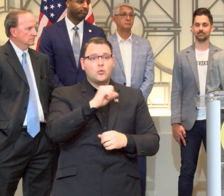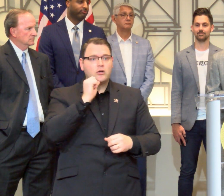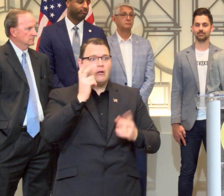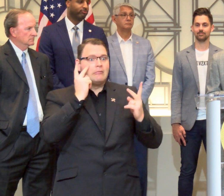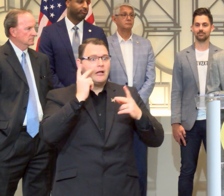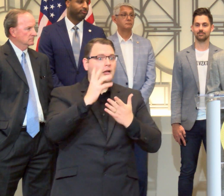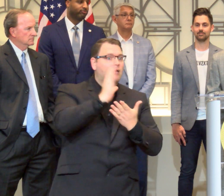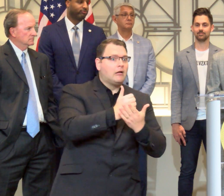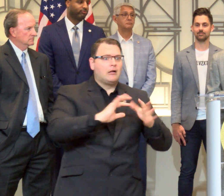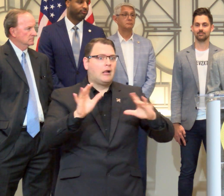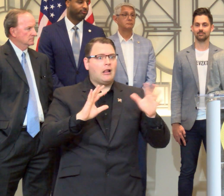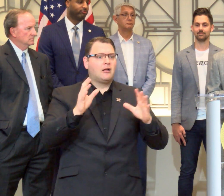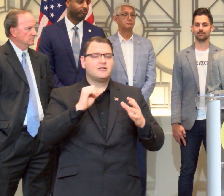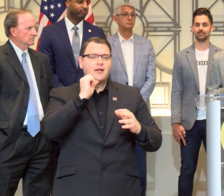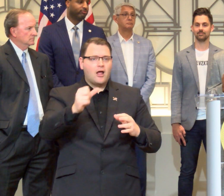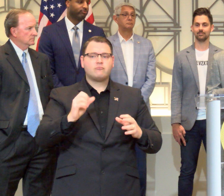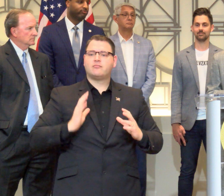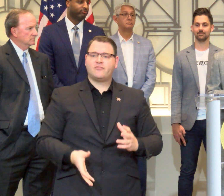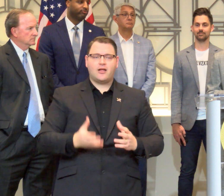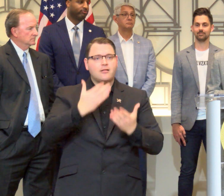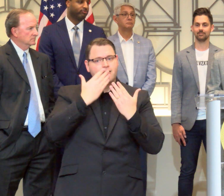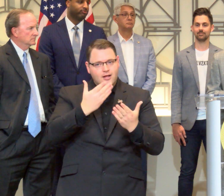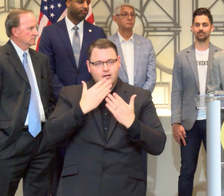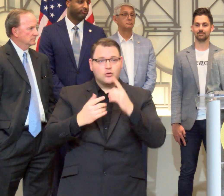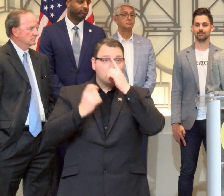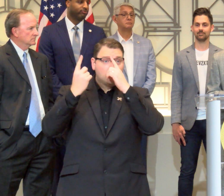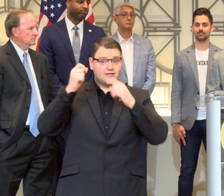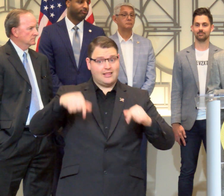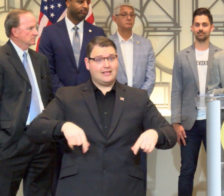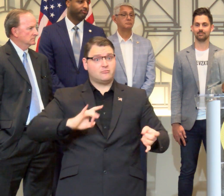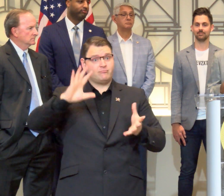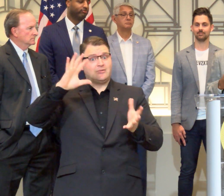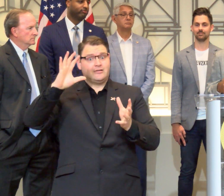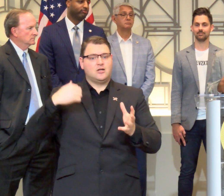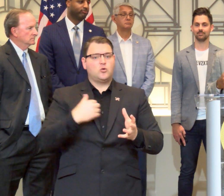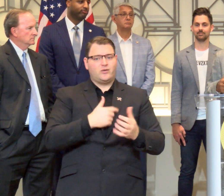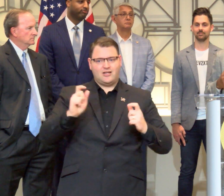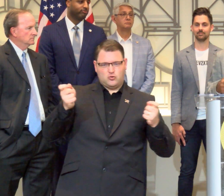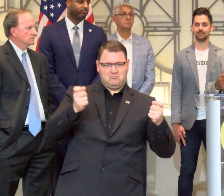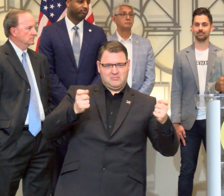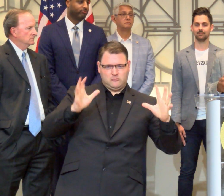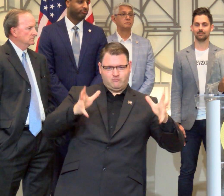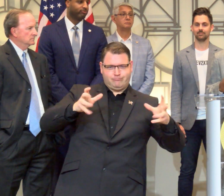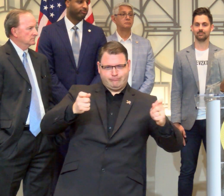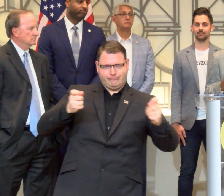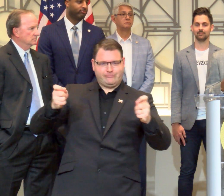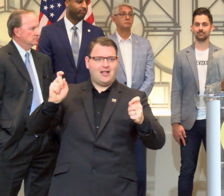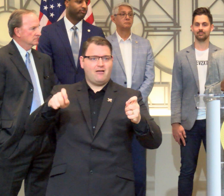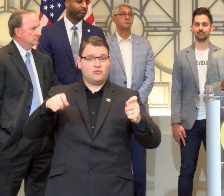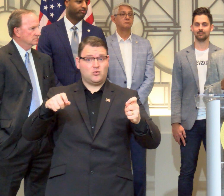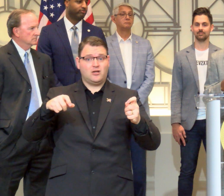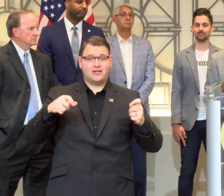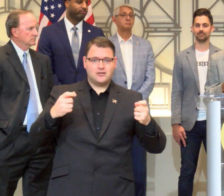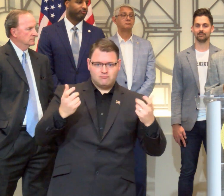this is a crisis in which we have to manage. I tell people all the time, we can't see what we are facing. So